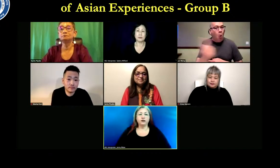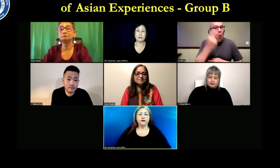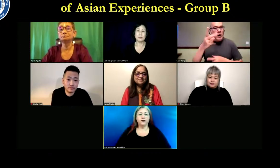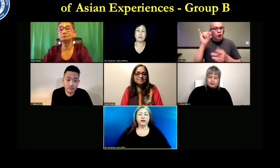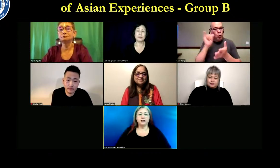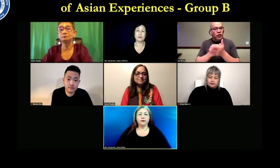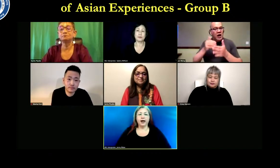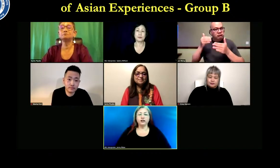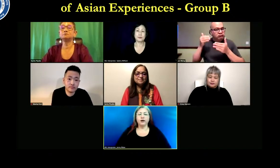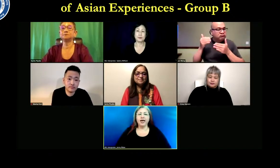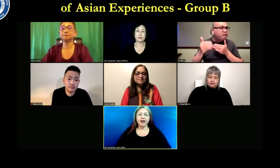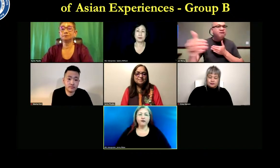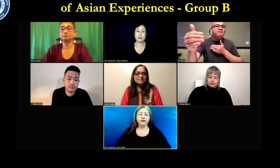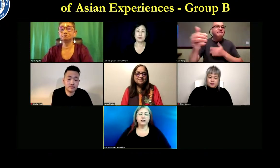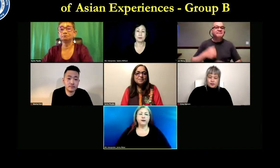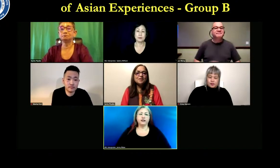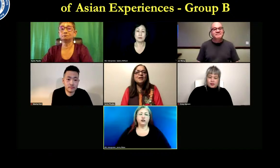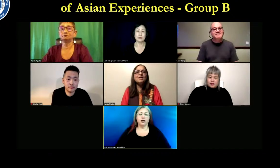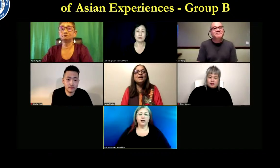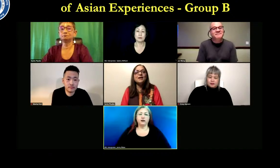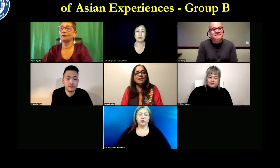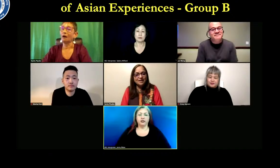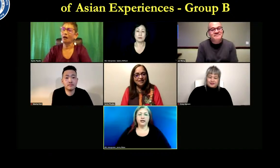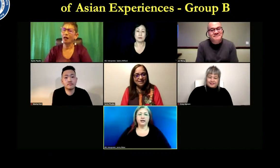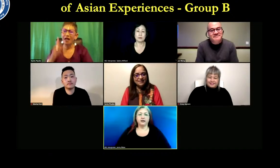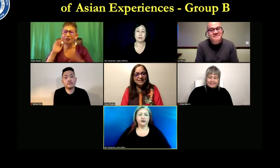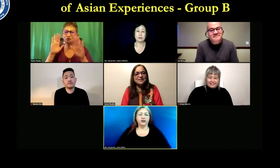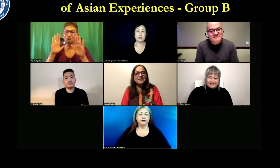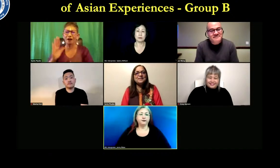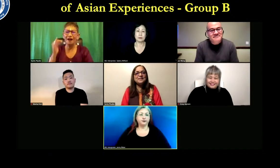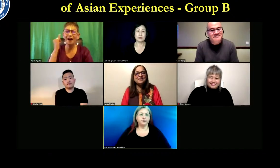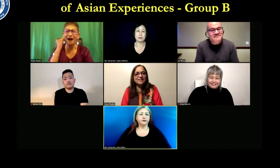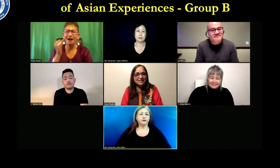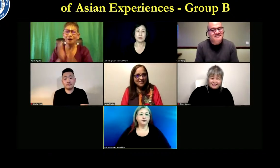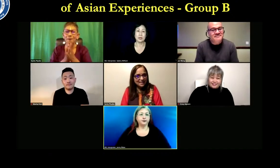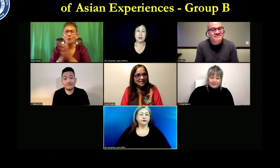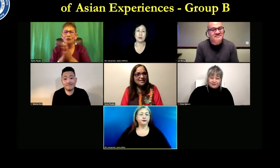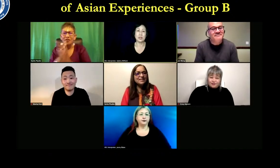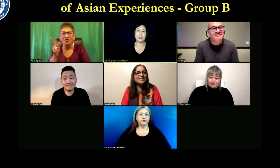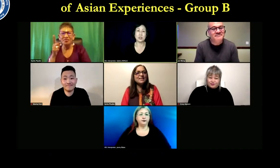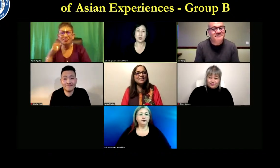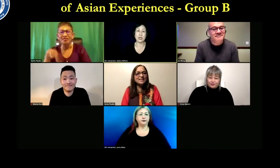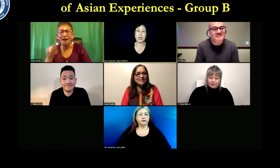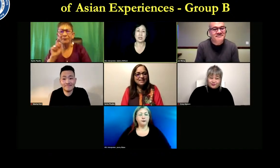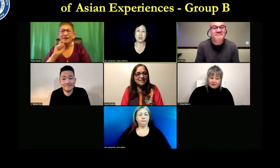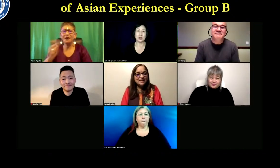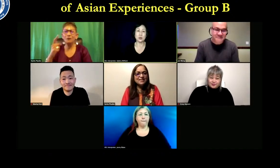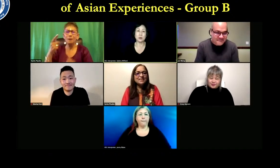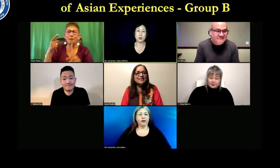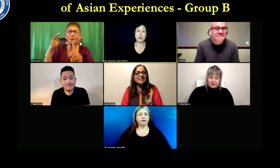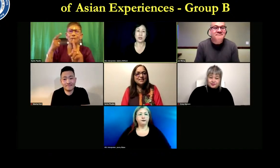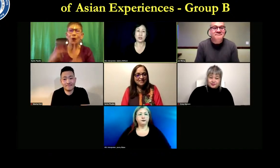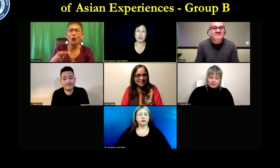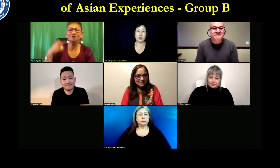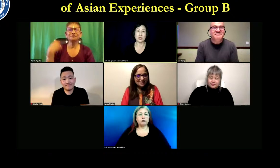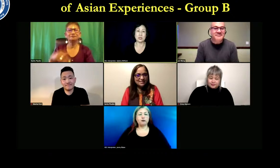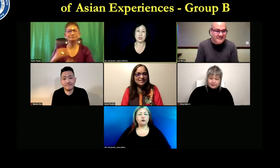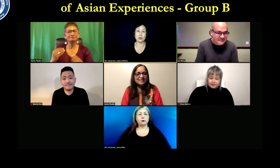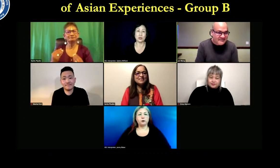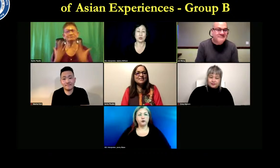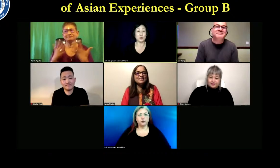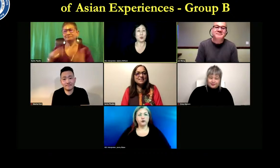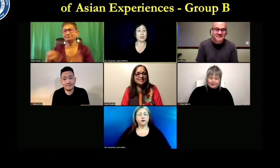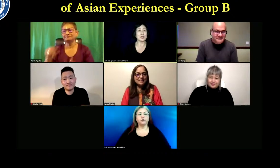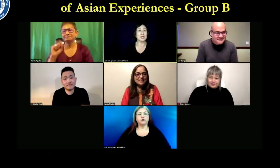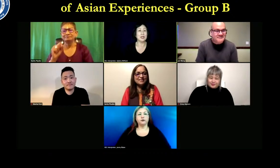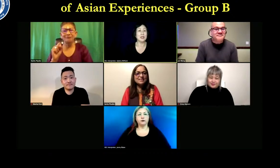everybody to feel inspired. So every semester I do this activity. Oh, that is a great idea to really motivate the students